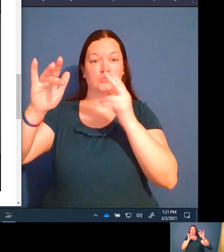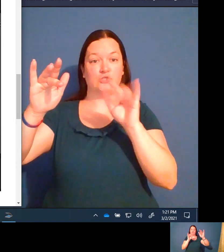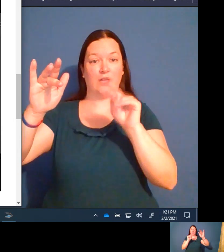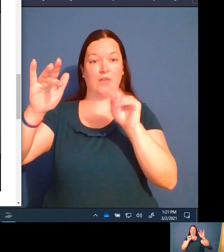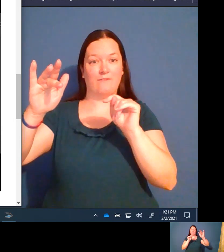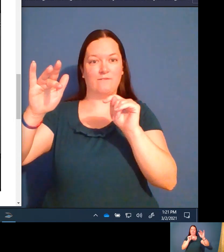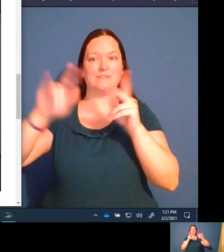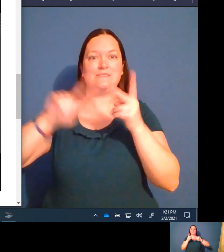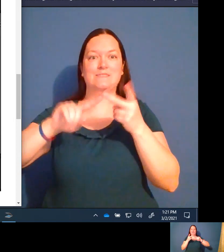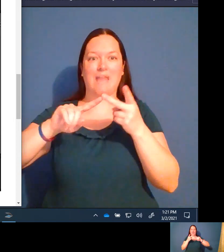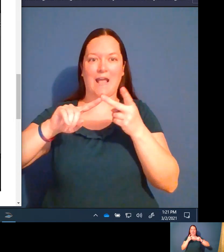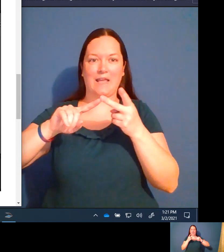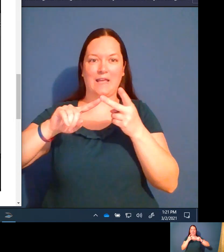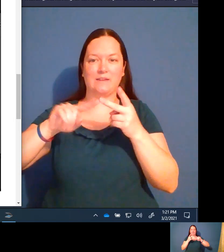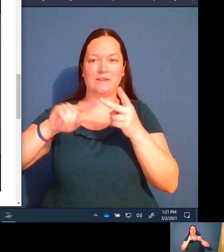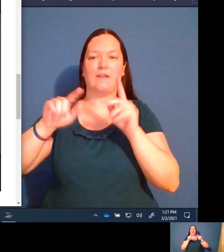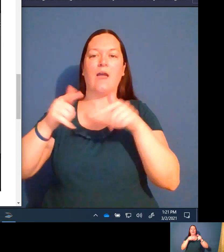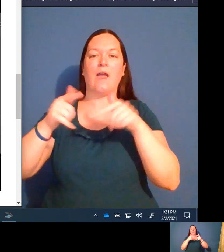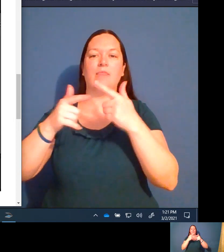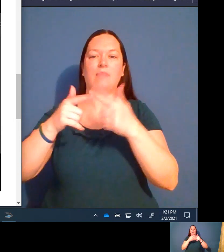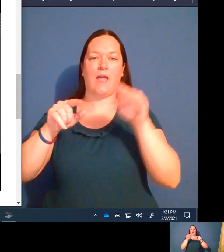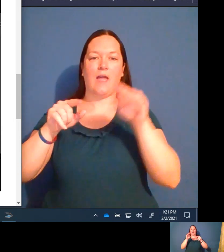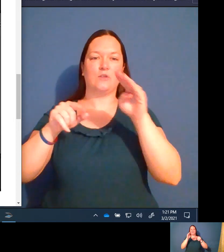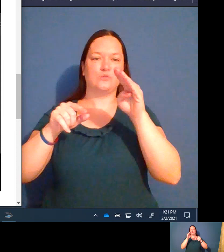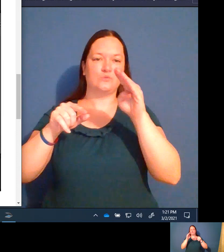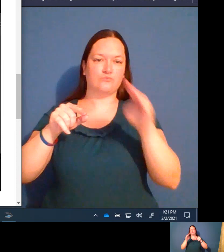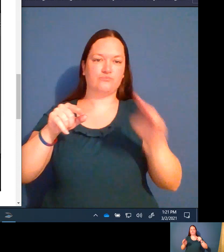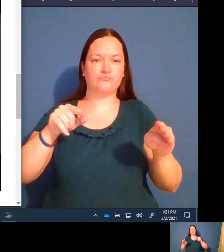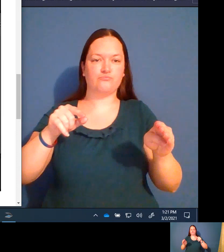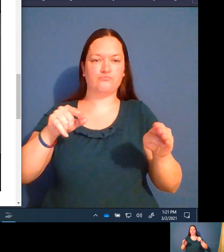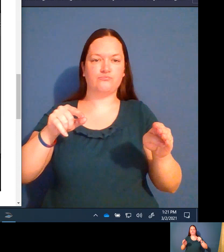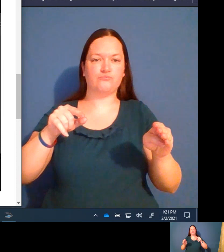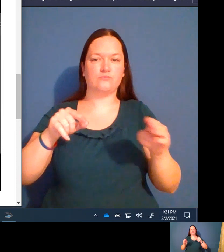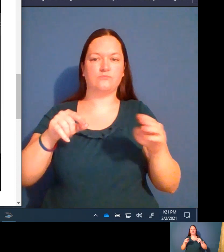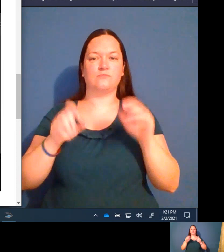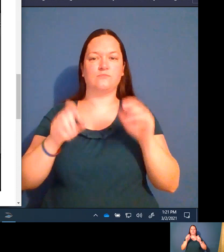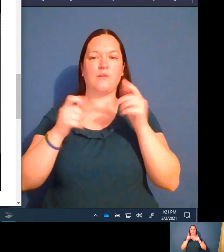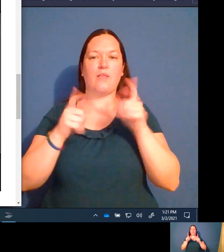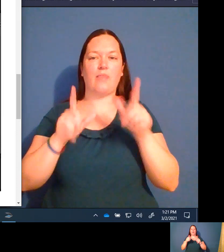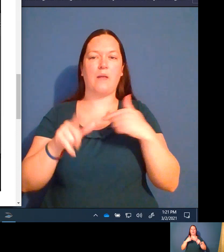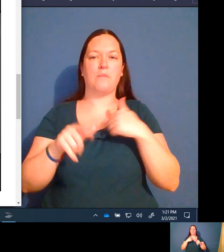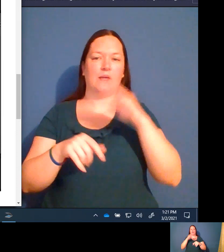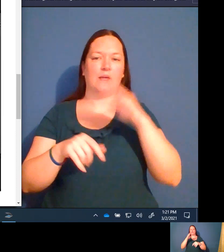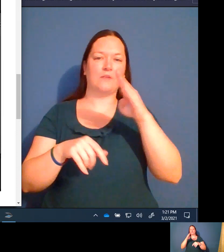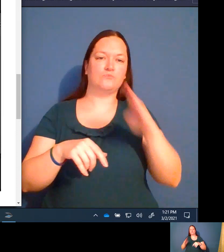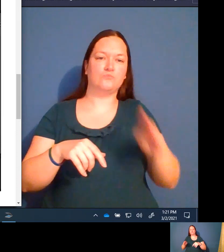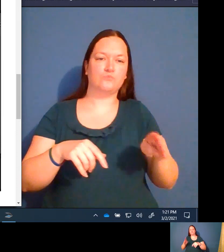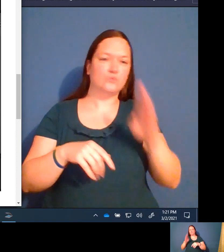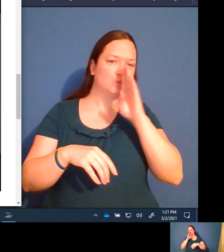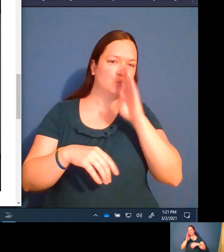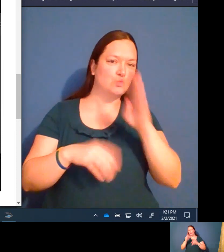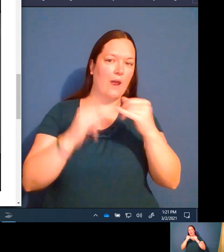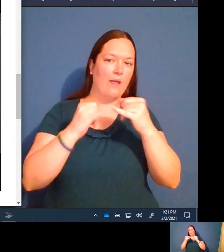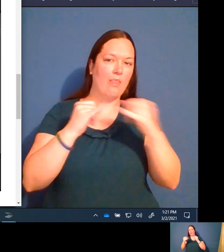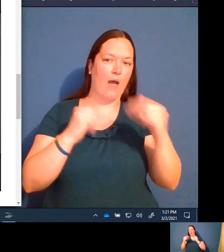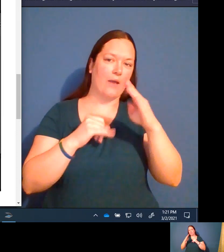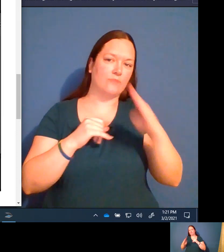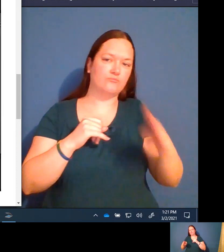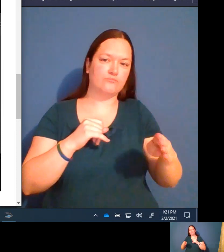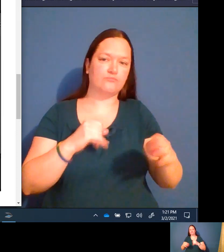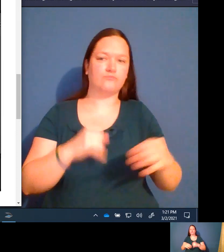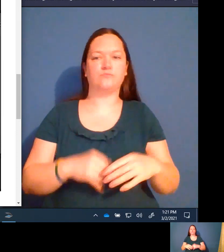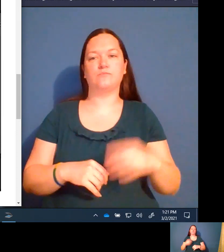the start of my teddy bear, and now I'm going to let's give him some